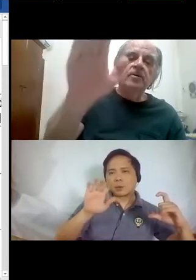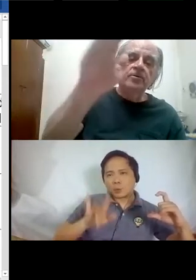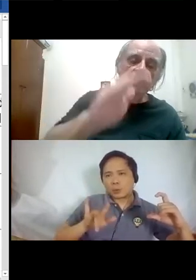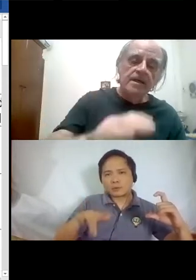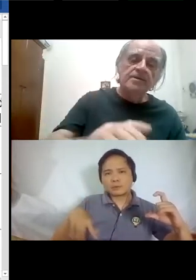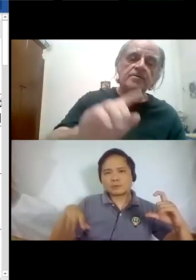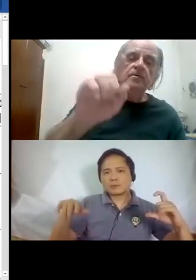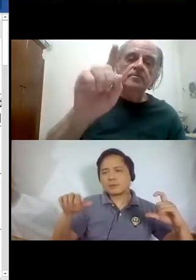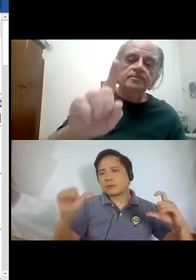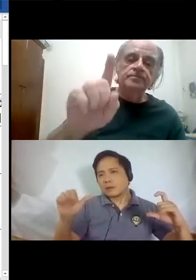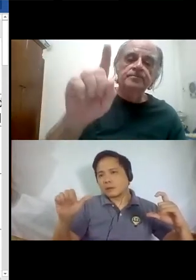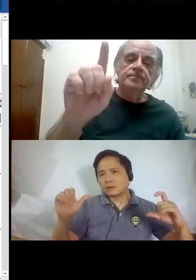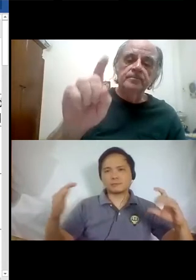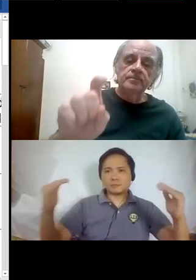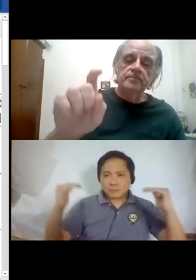You go to the next row.